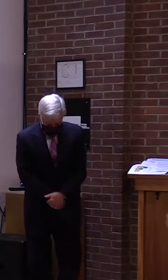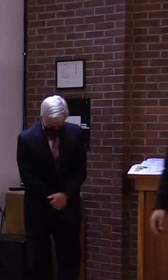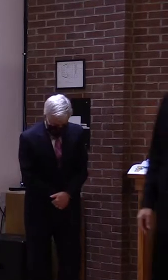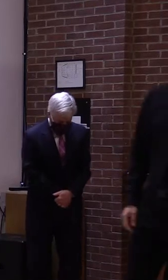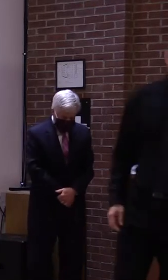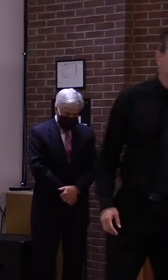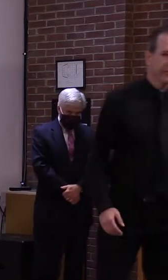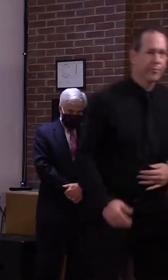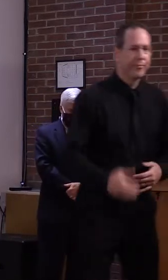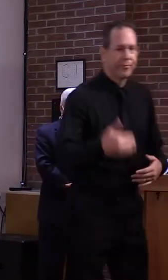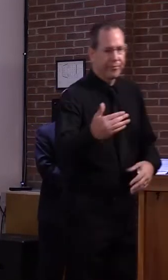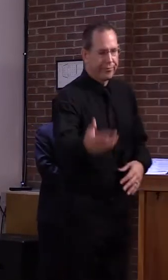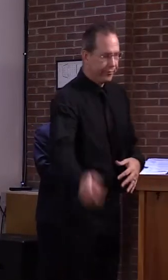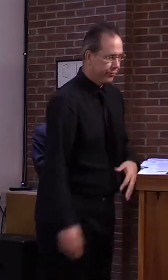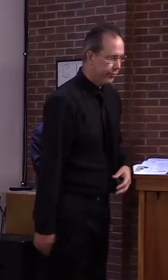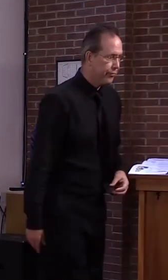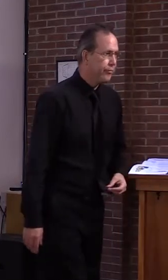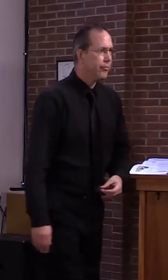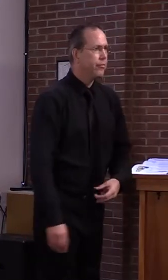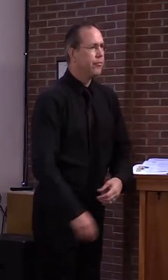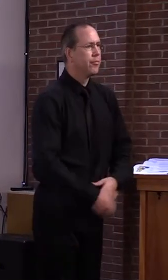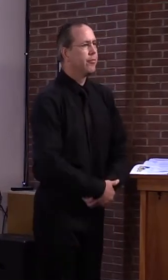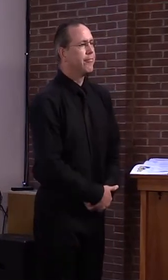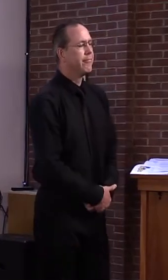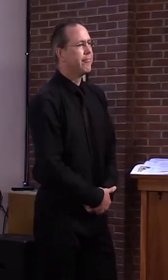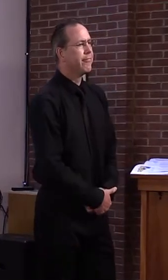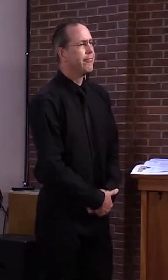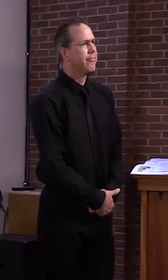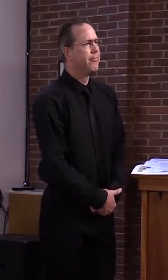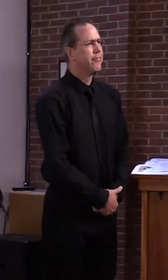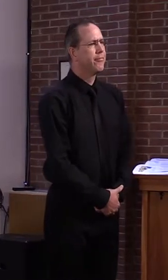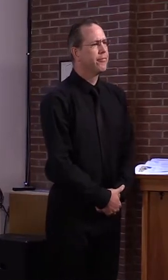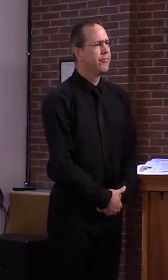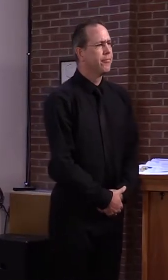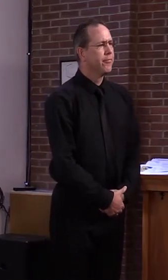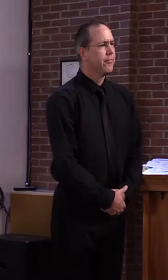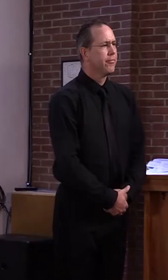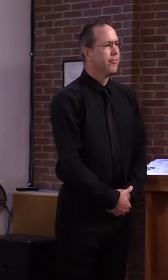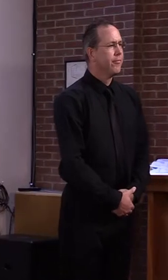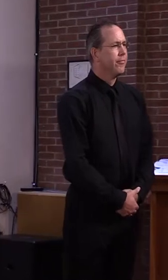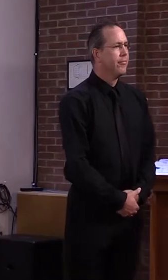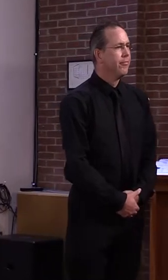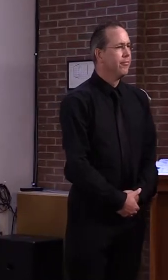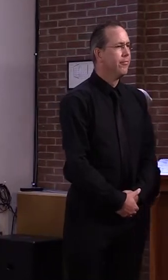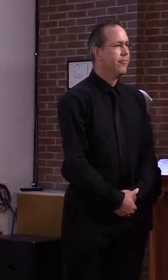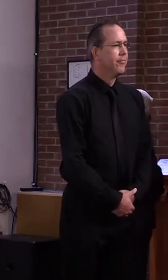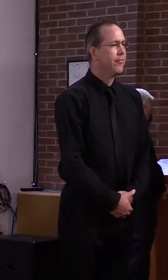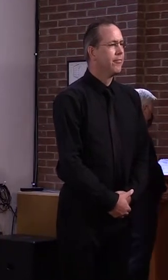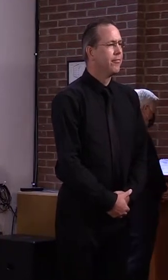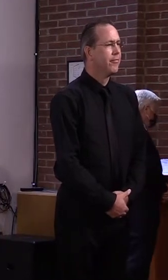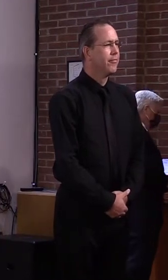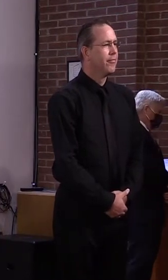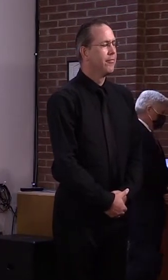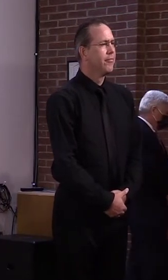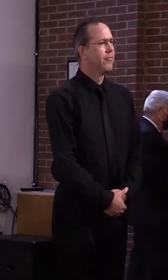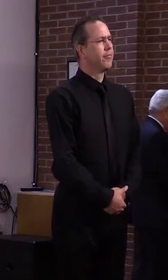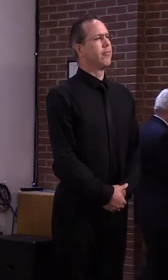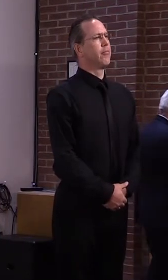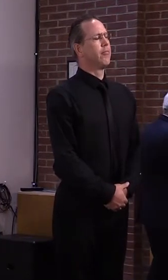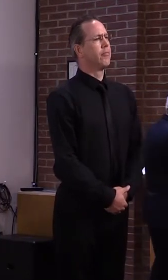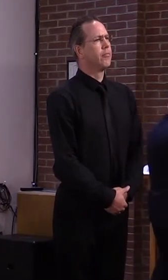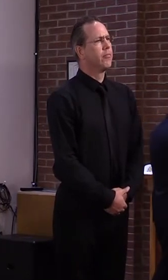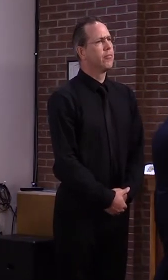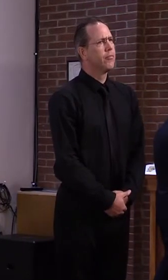Vermonters often mention the inconsistencies coming out of the state at several levels in COVID-19. Today appears to be another